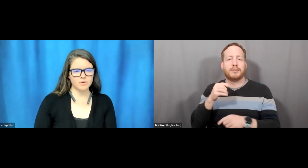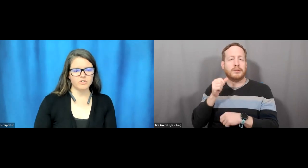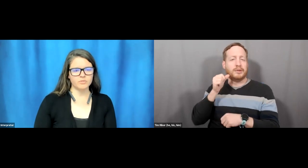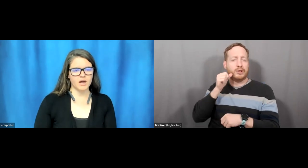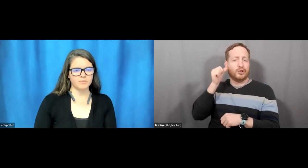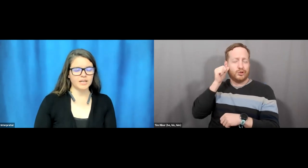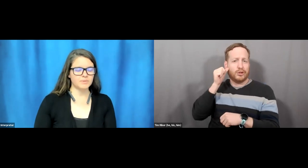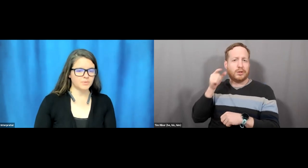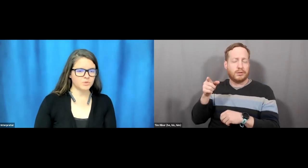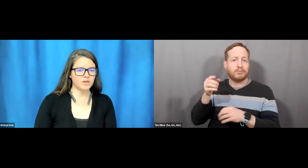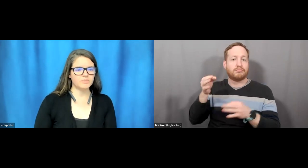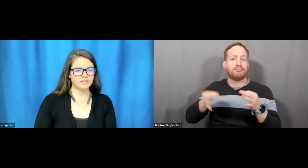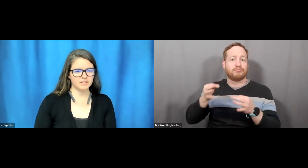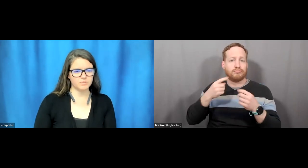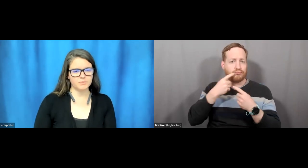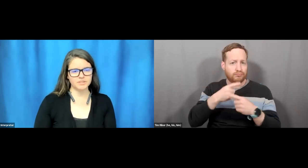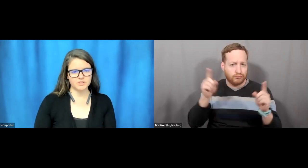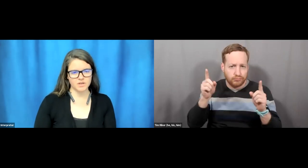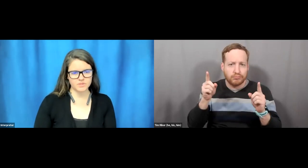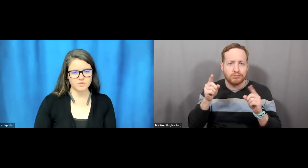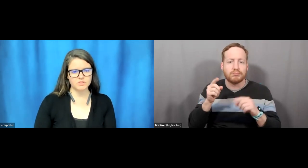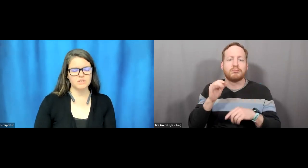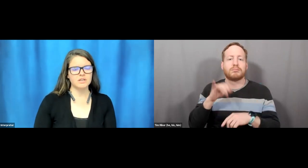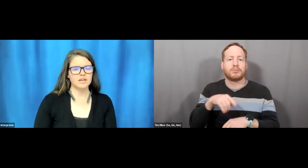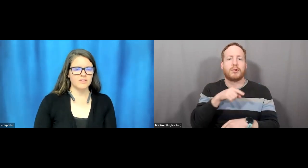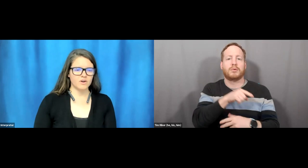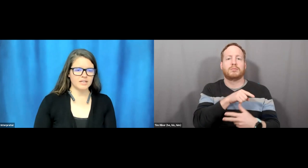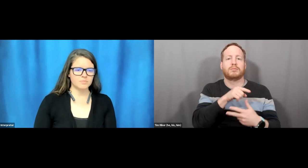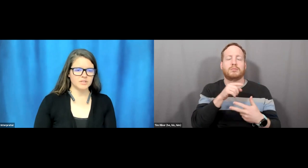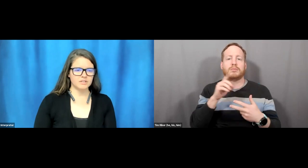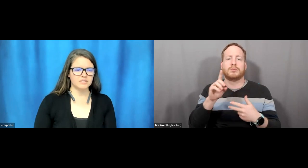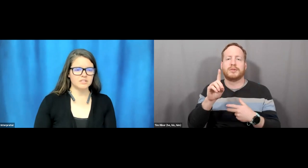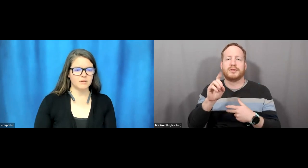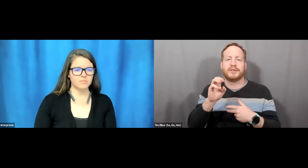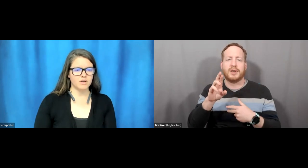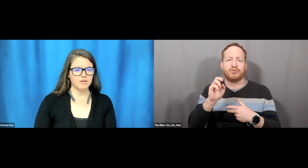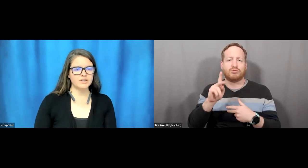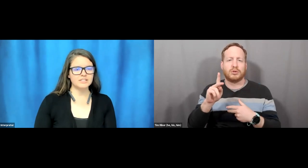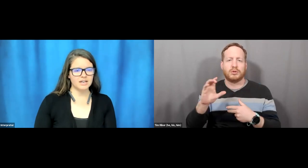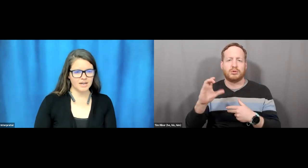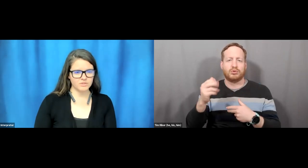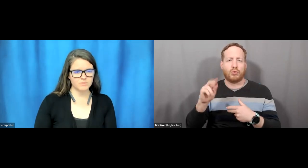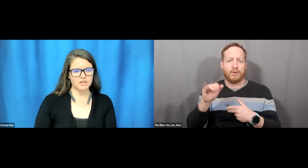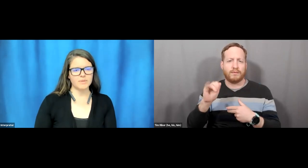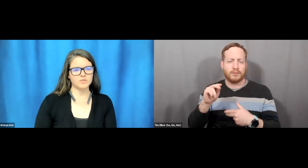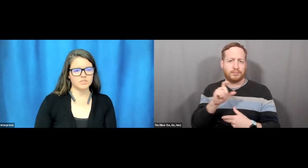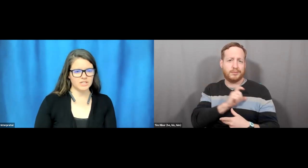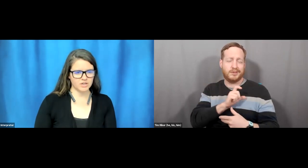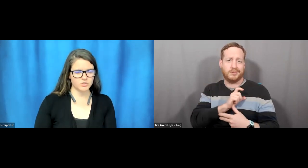of Black people who have been killed by police officers. And there has been some recent announcement about Derek Chauvin,